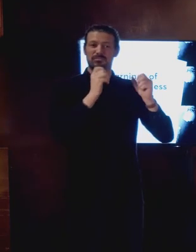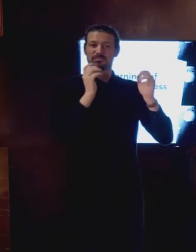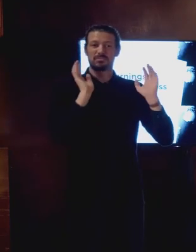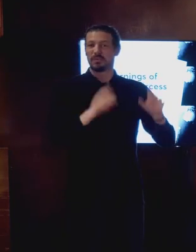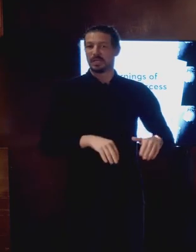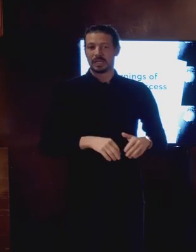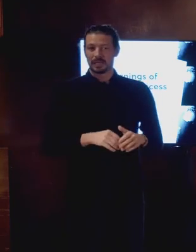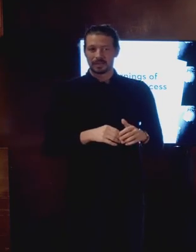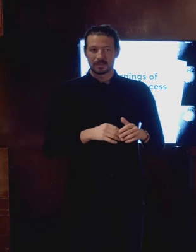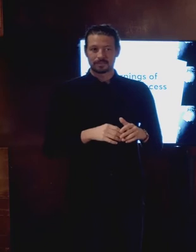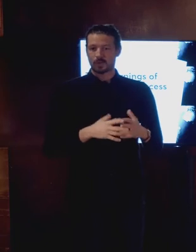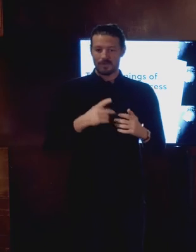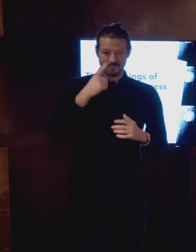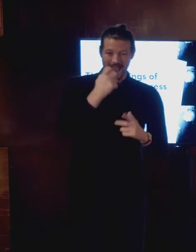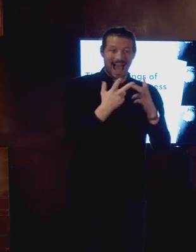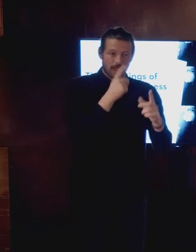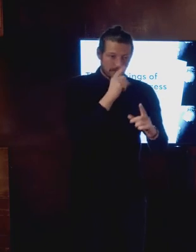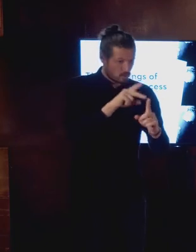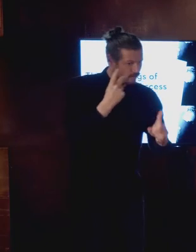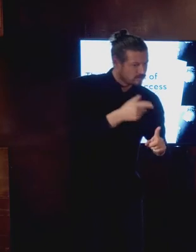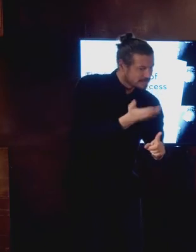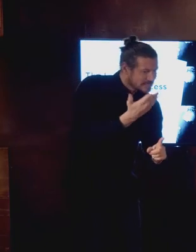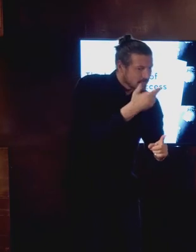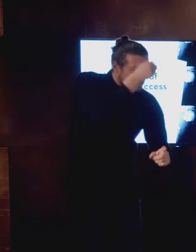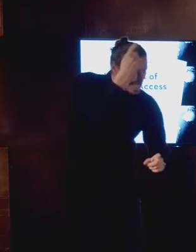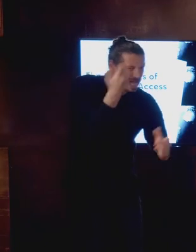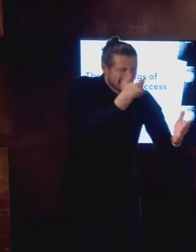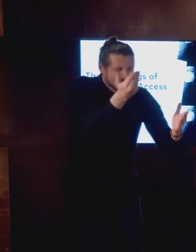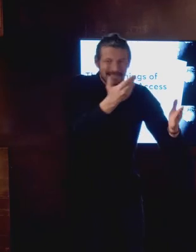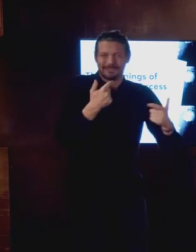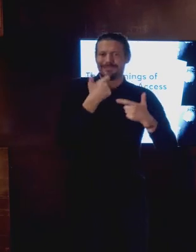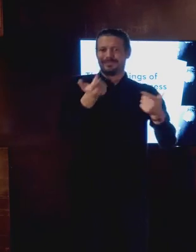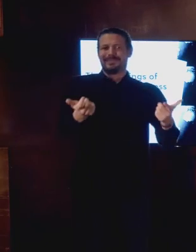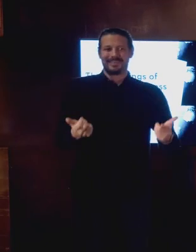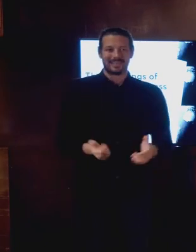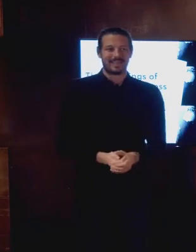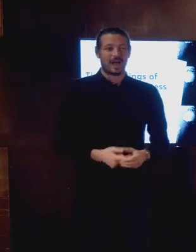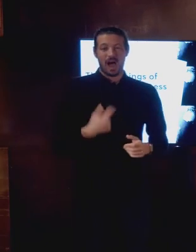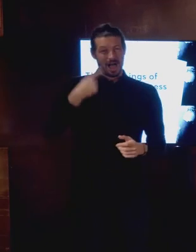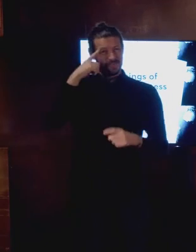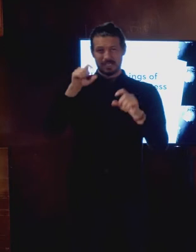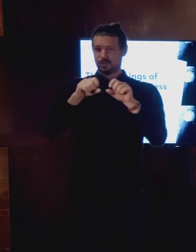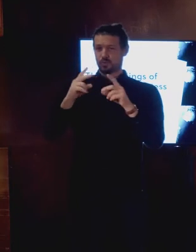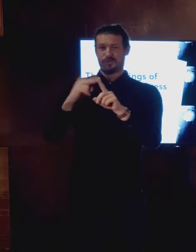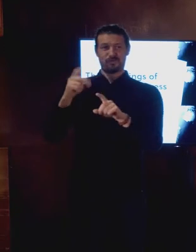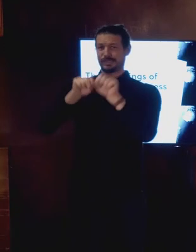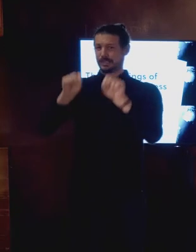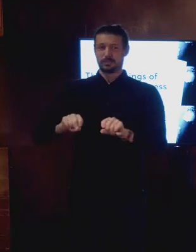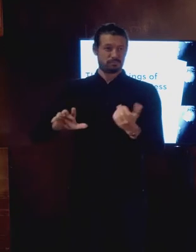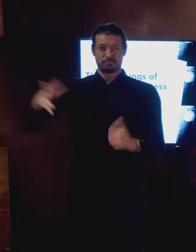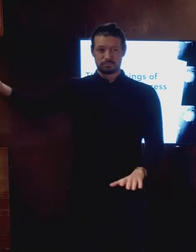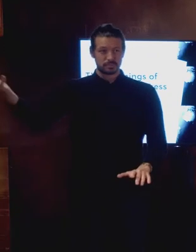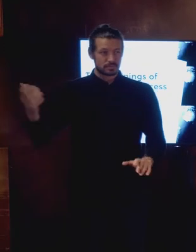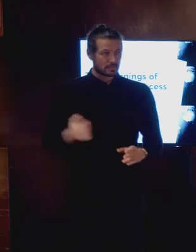Let's find people that can review and just, like, make up something if you need to. I don't know. I really think it's broken now. There's only, one,